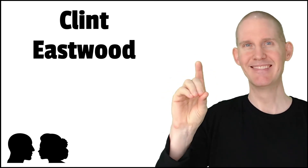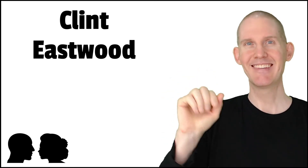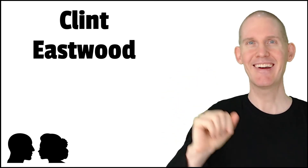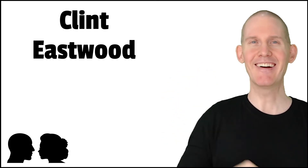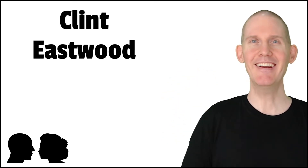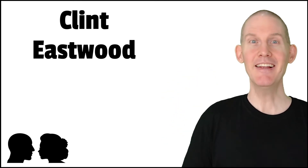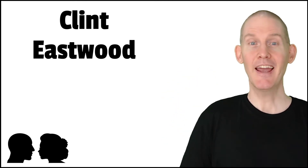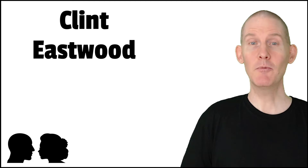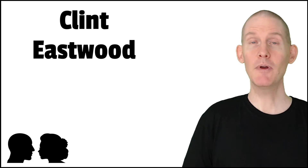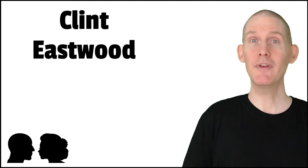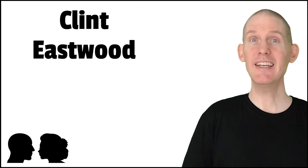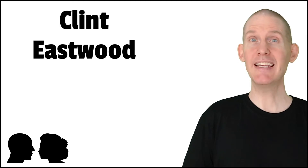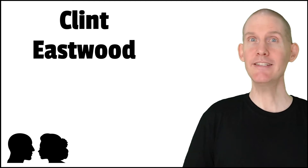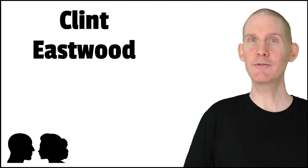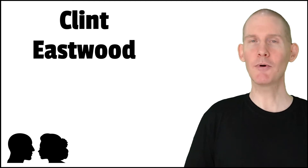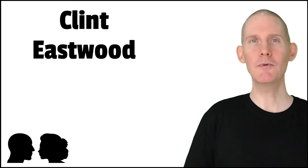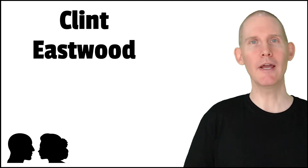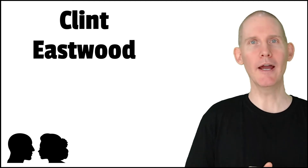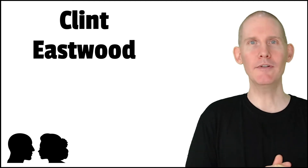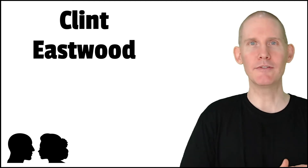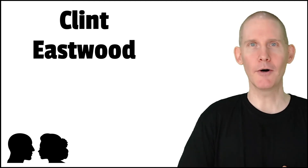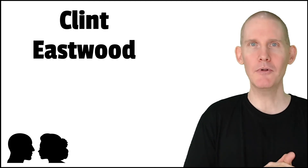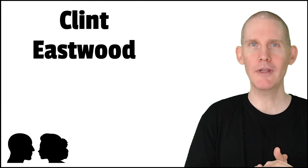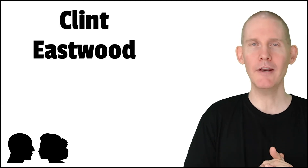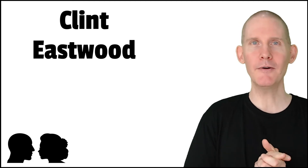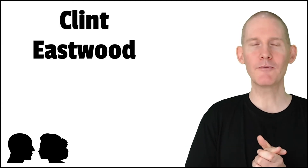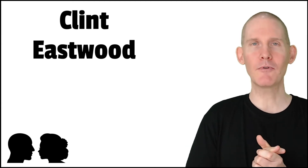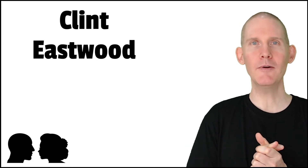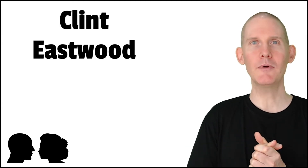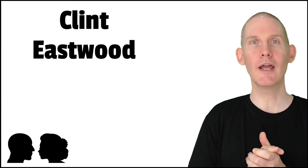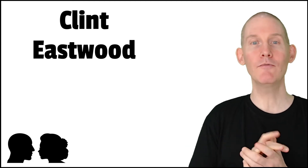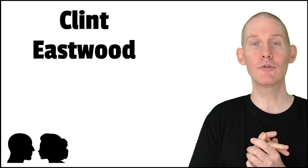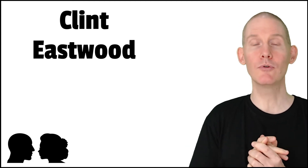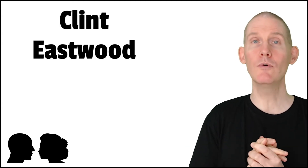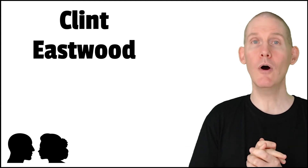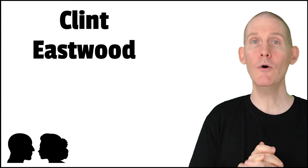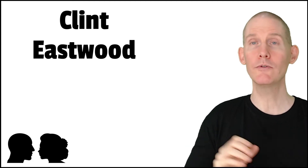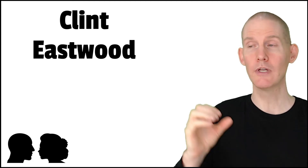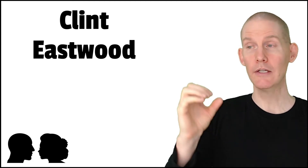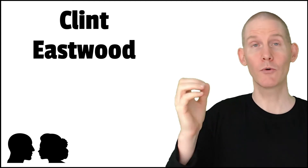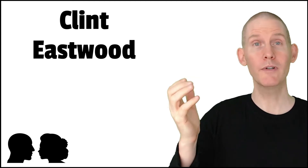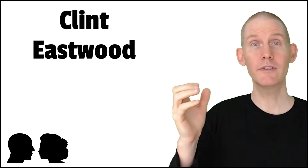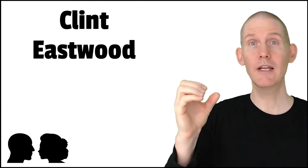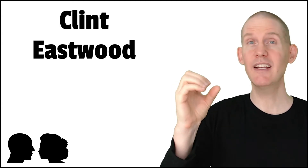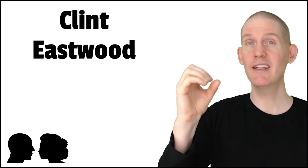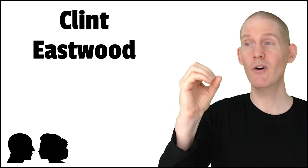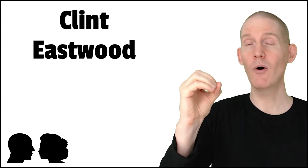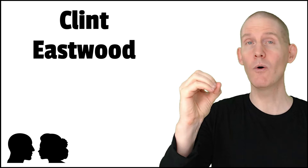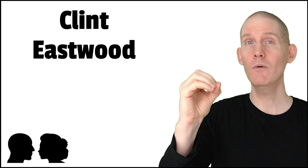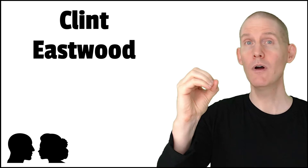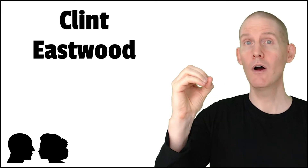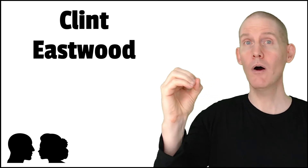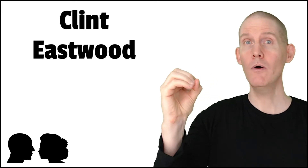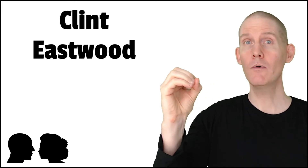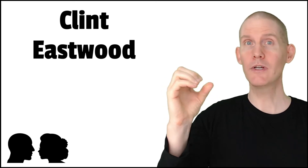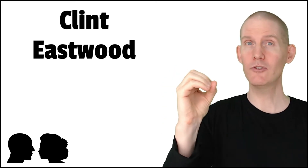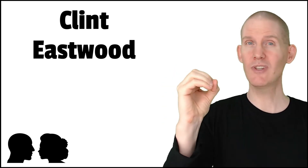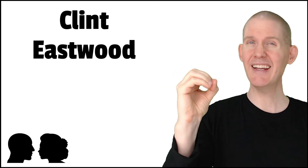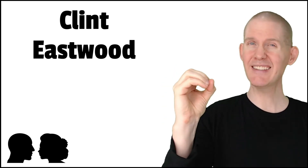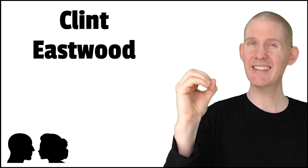All right, and within Eastwood, we have a double letter, right? We have two O's. So once again, I did an O, because you can't stay in